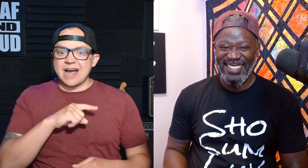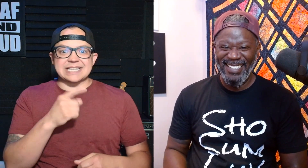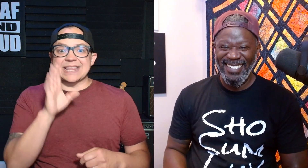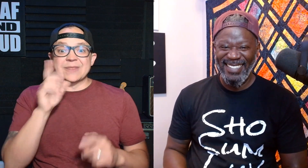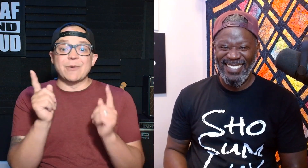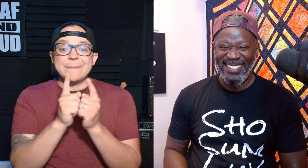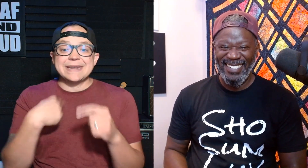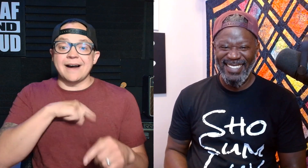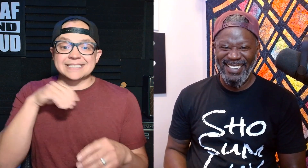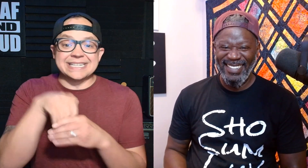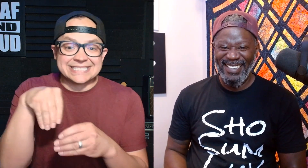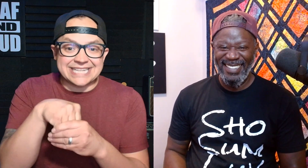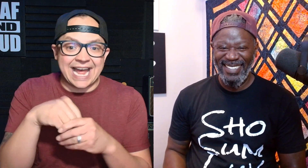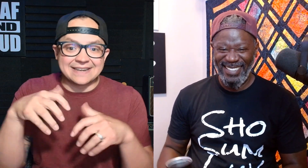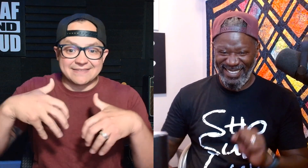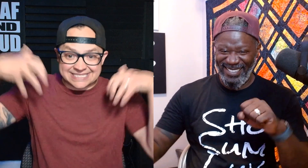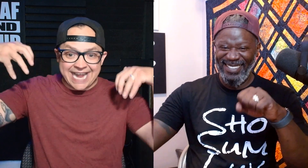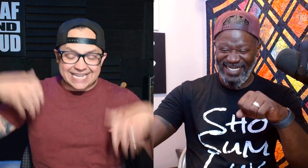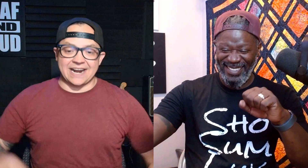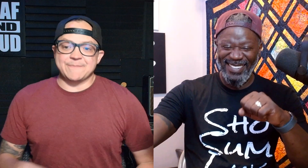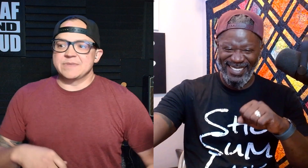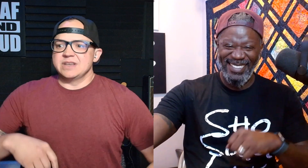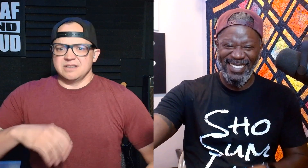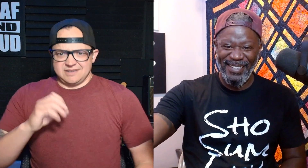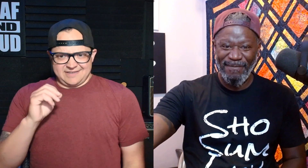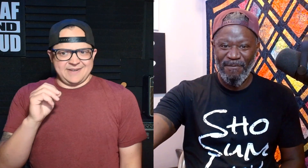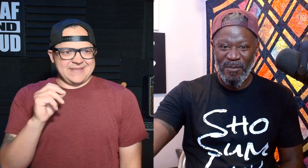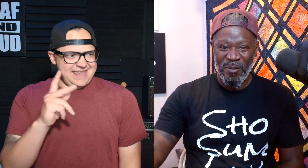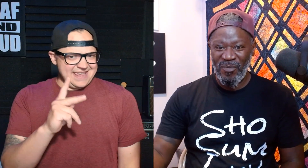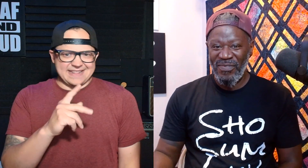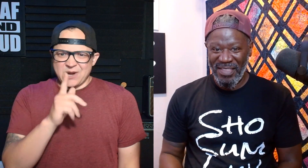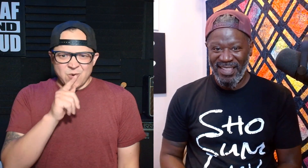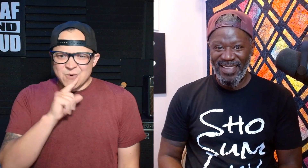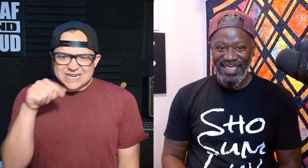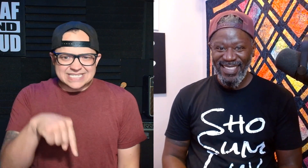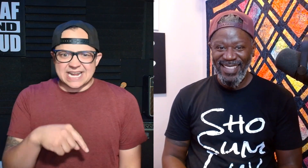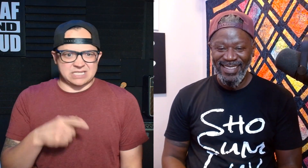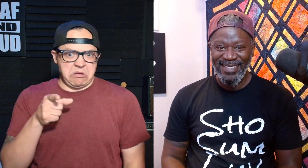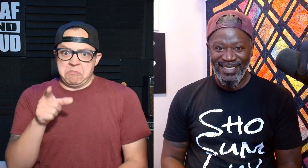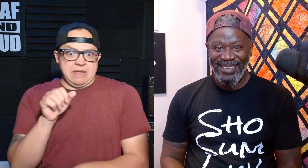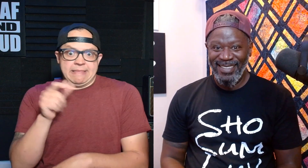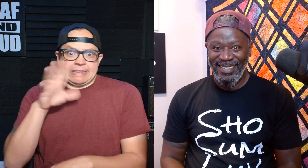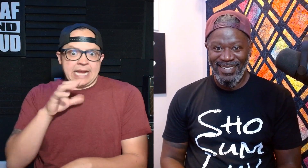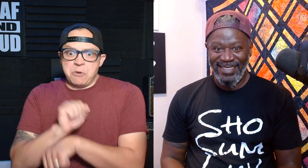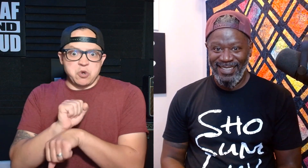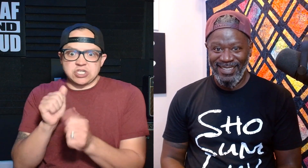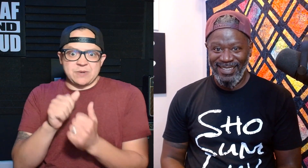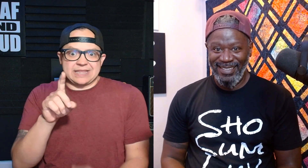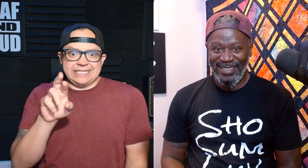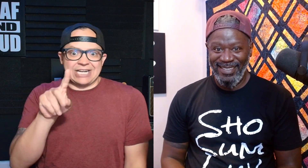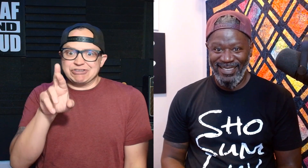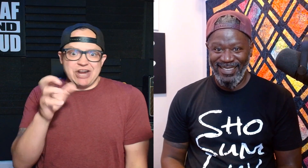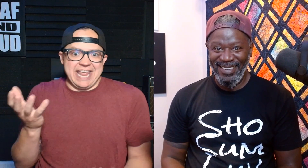telling us that they will meet us inside the stadium. Okay, like, who is this? That the guy